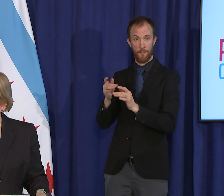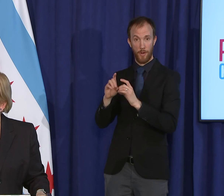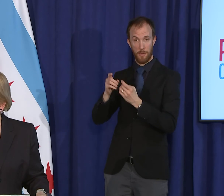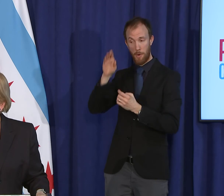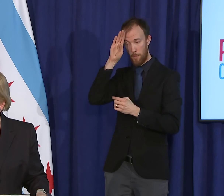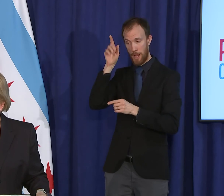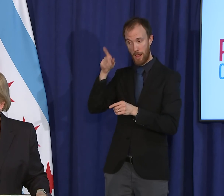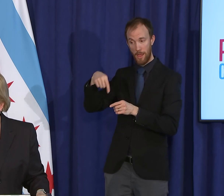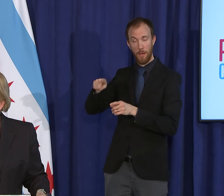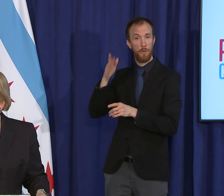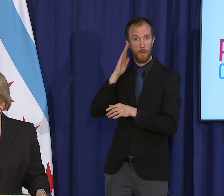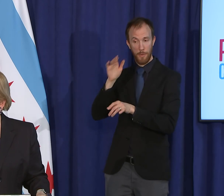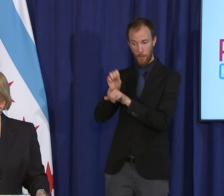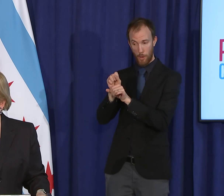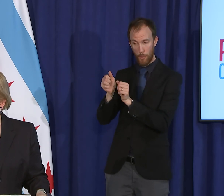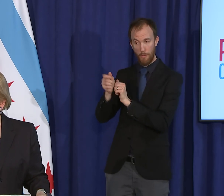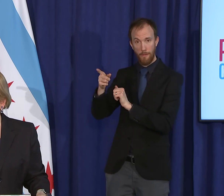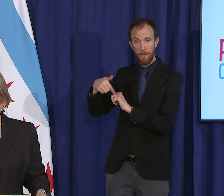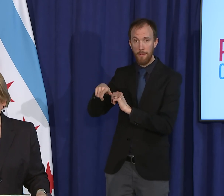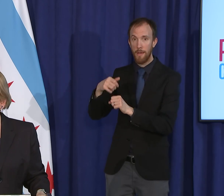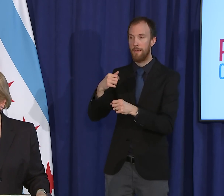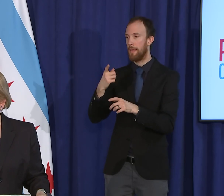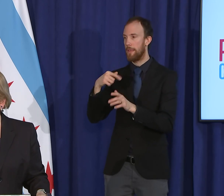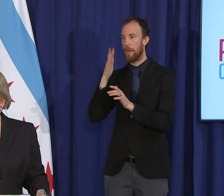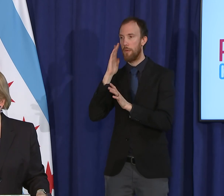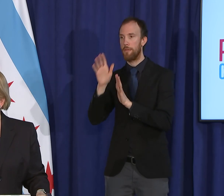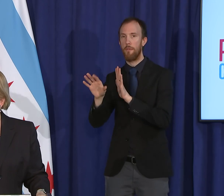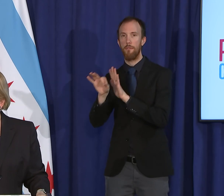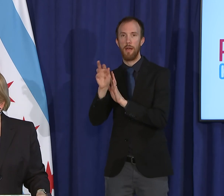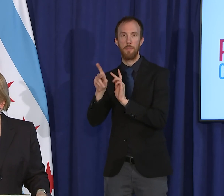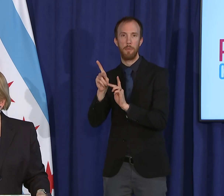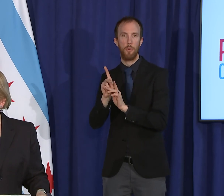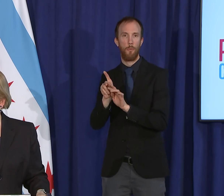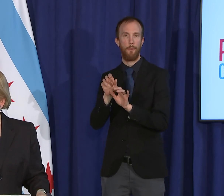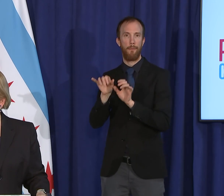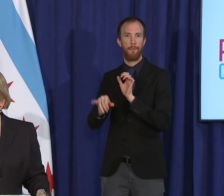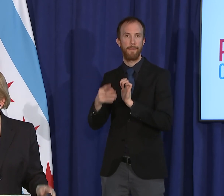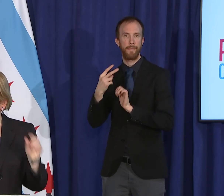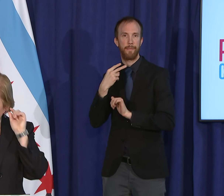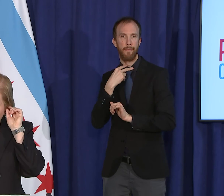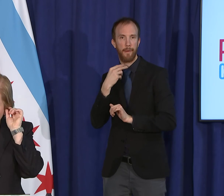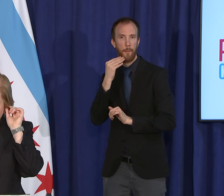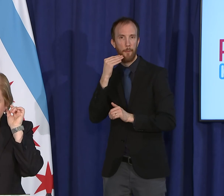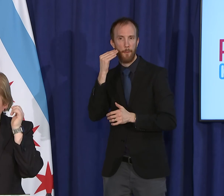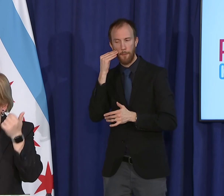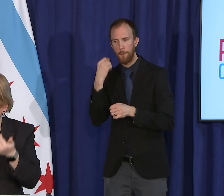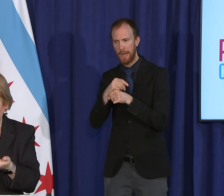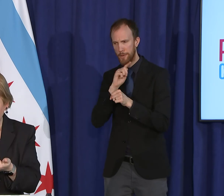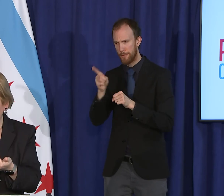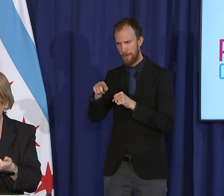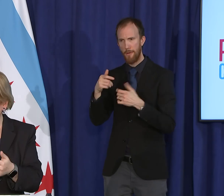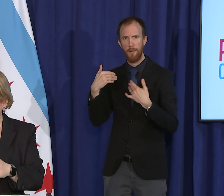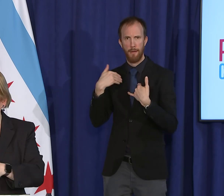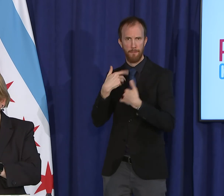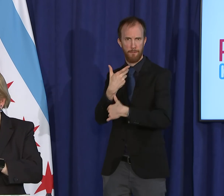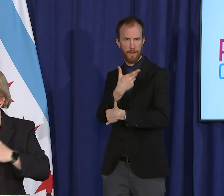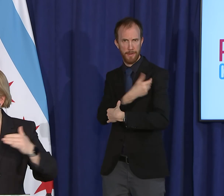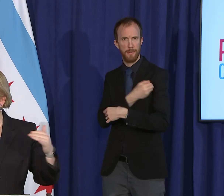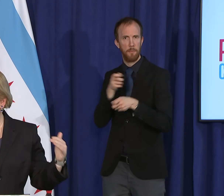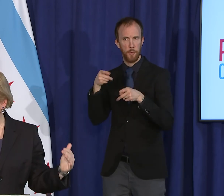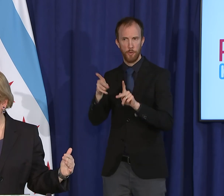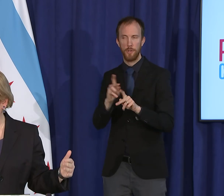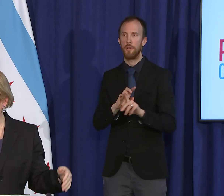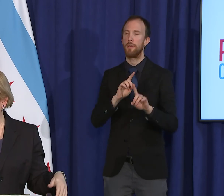day to some of the homebound residents in Chicago. So there's a lot of planning, but I want people to hear that there is not wasted vaccine. There are